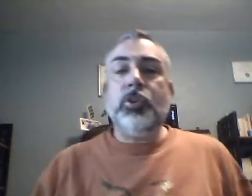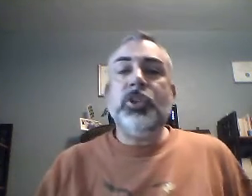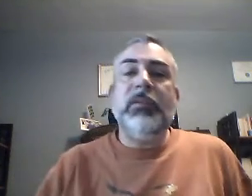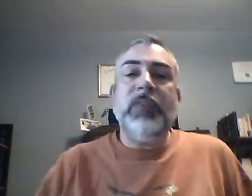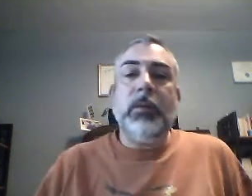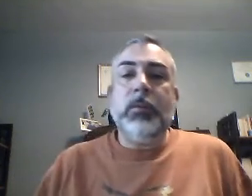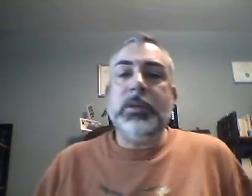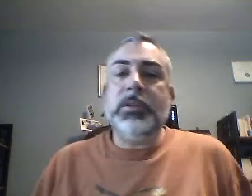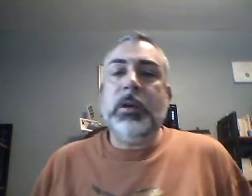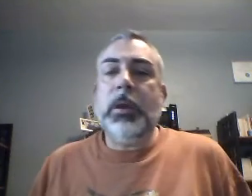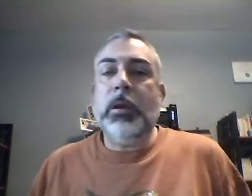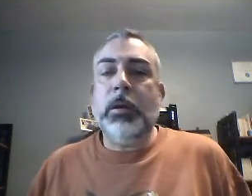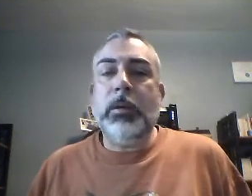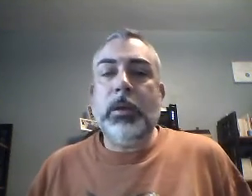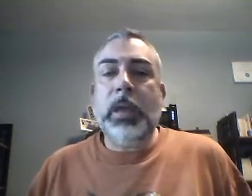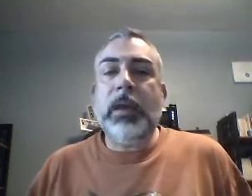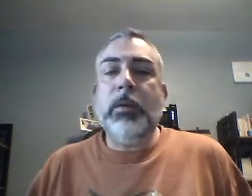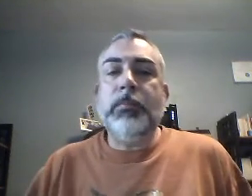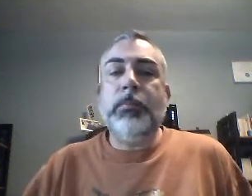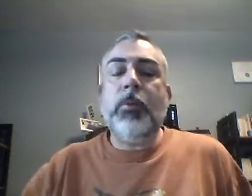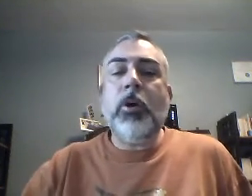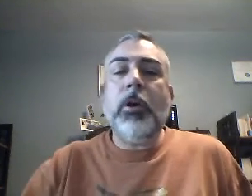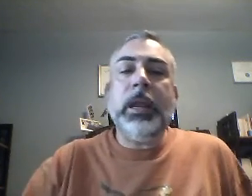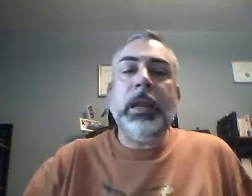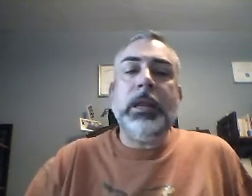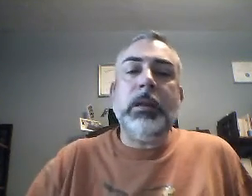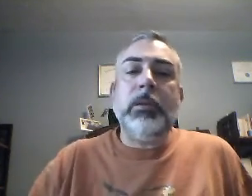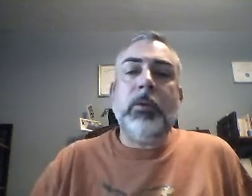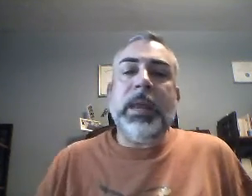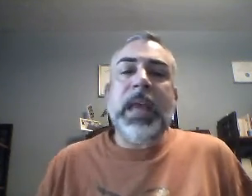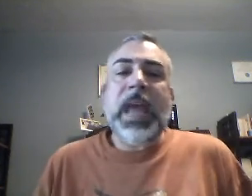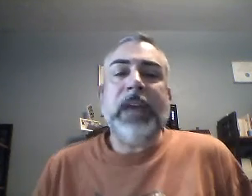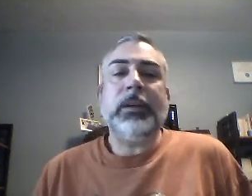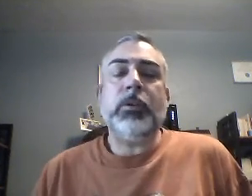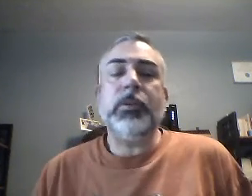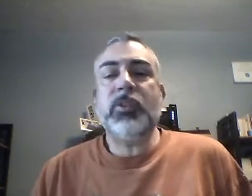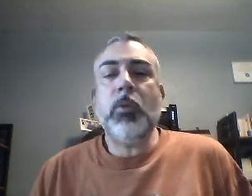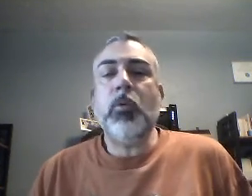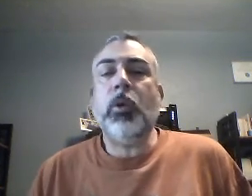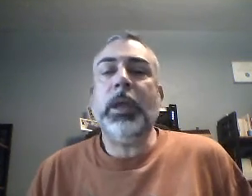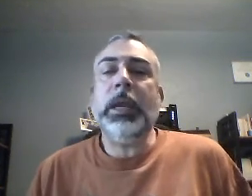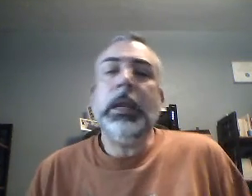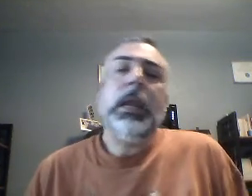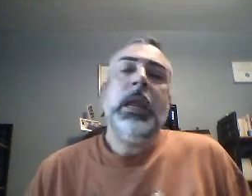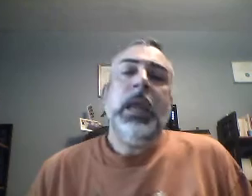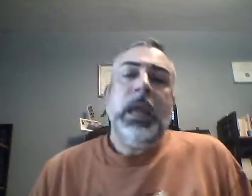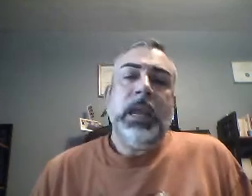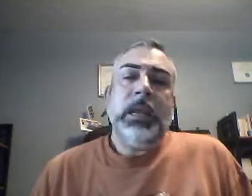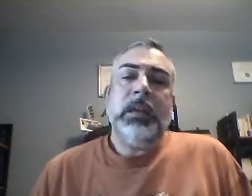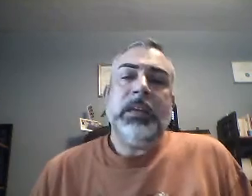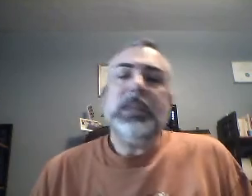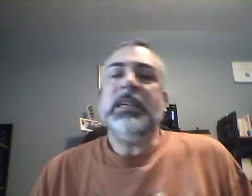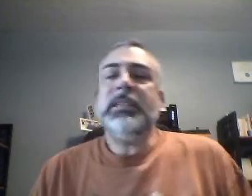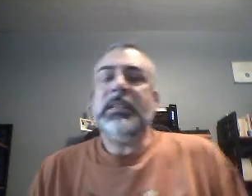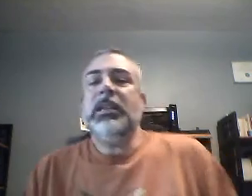watershed event, was at a bar in Lower Manhattan called the Stonewall Inn. In